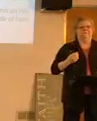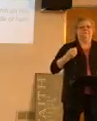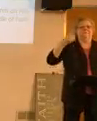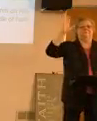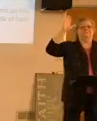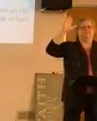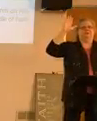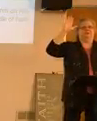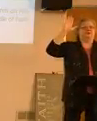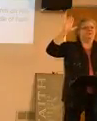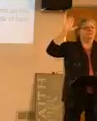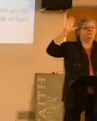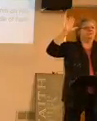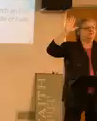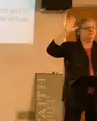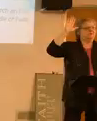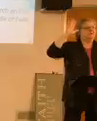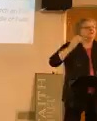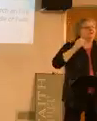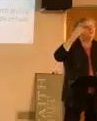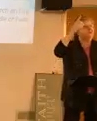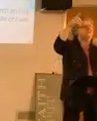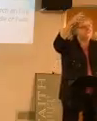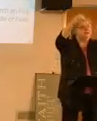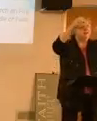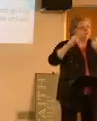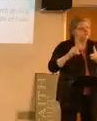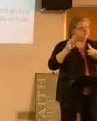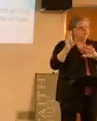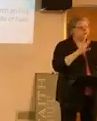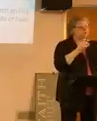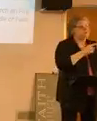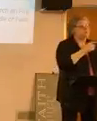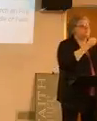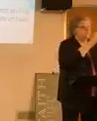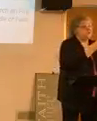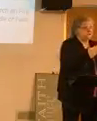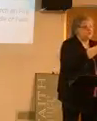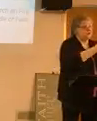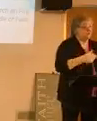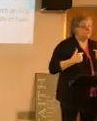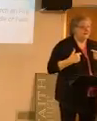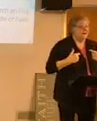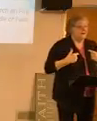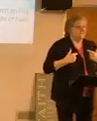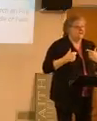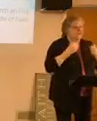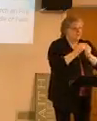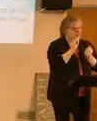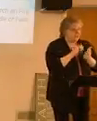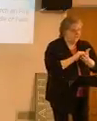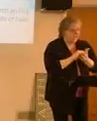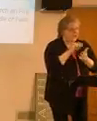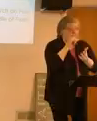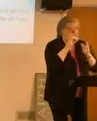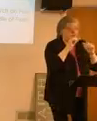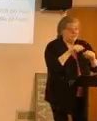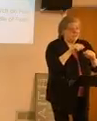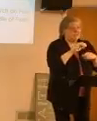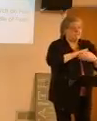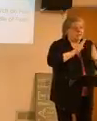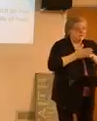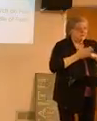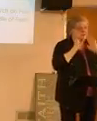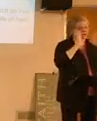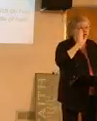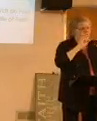God opportunity to do something in your heart and life today. And with that, you can be a wonderful influence